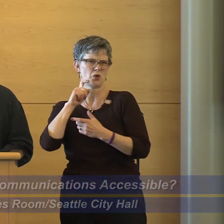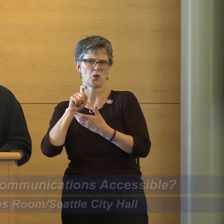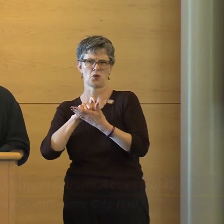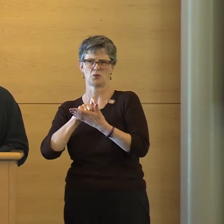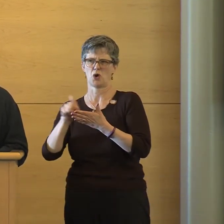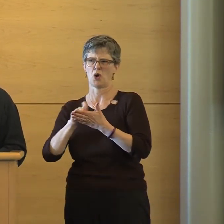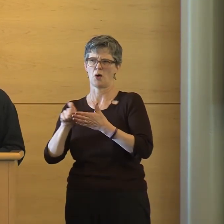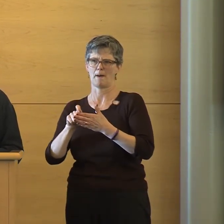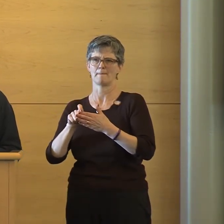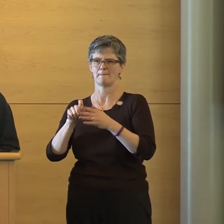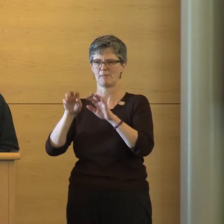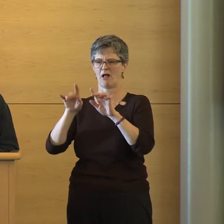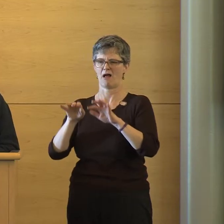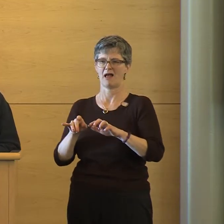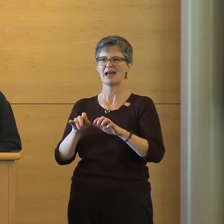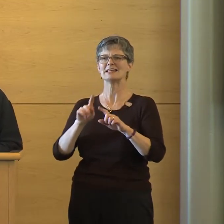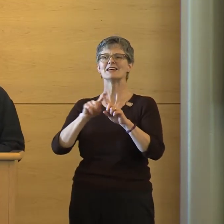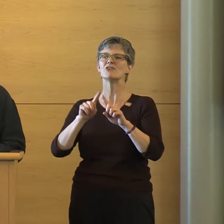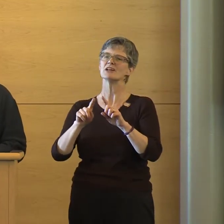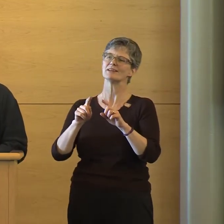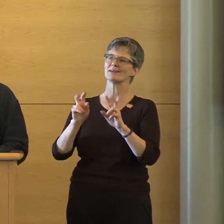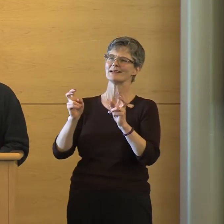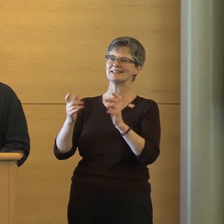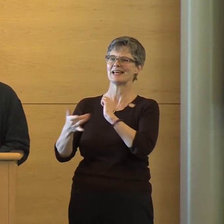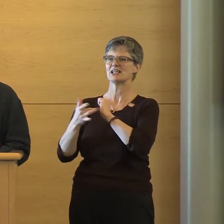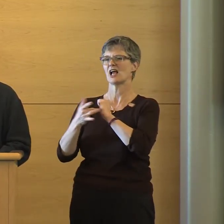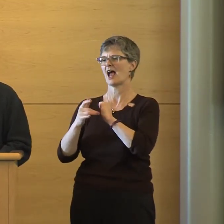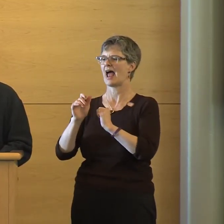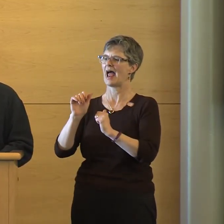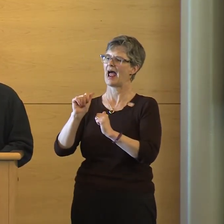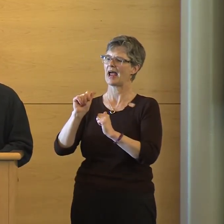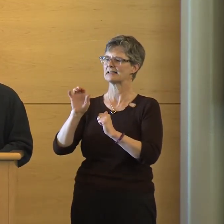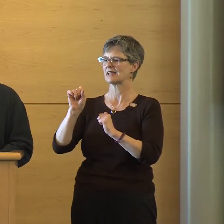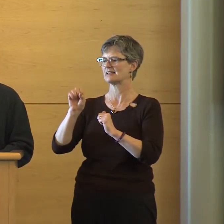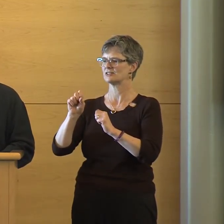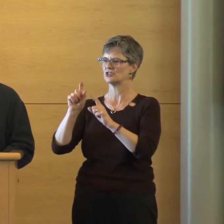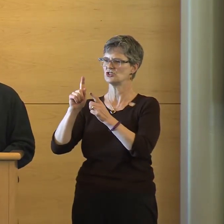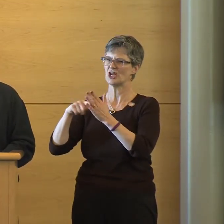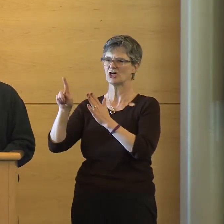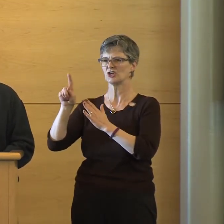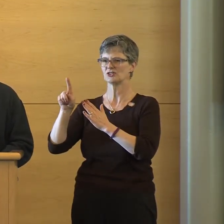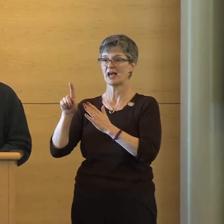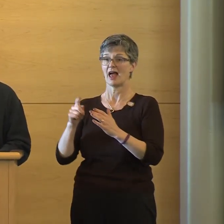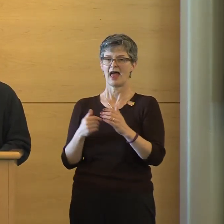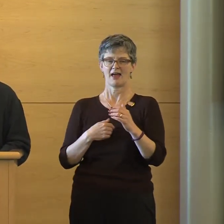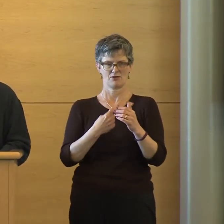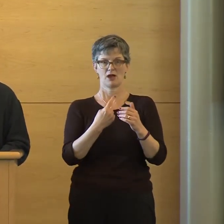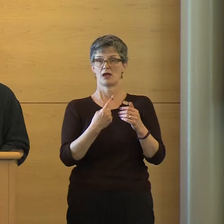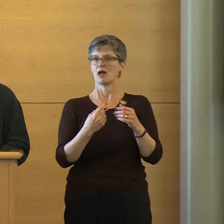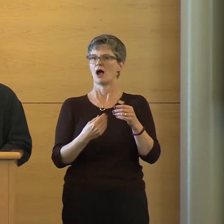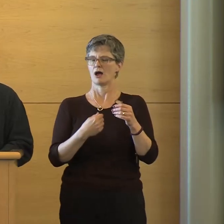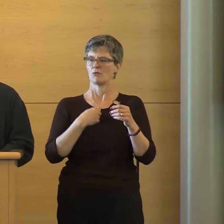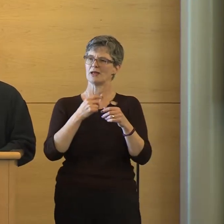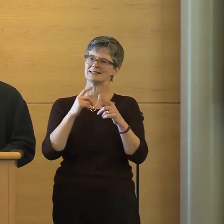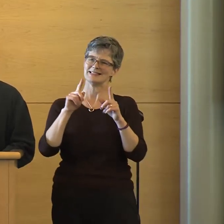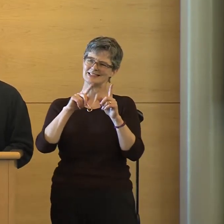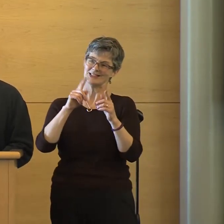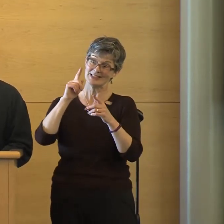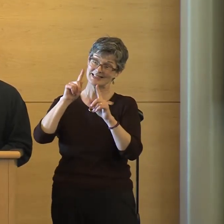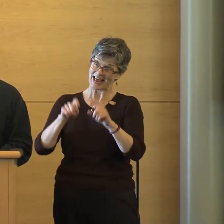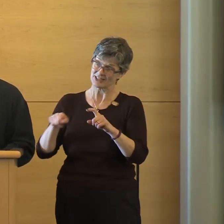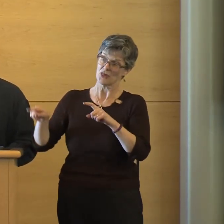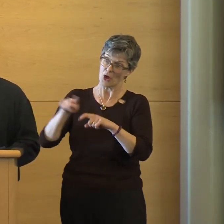I'll actually do that by referring you to my blog, terrillthompson.com, because I just wrote a blog post just within the